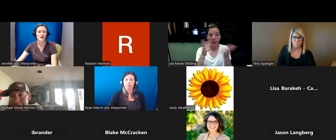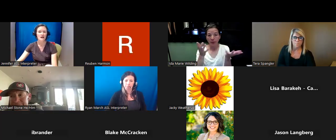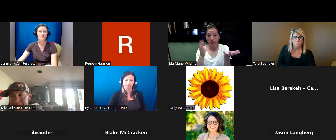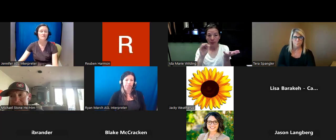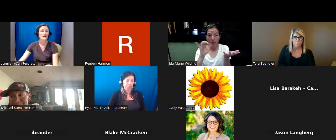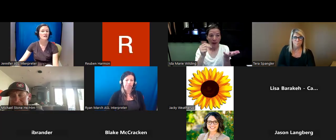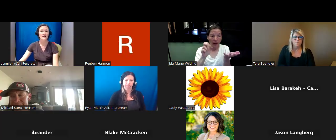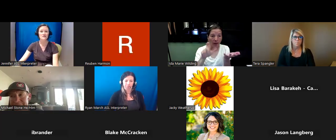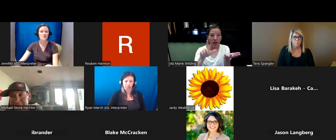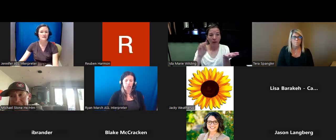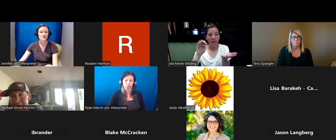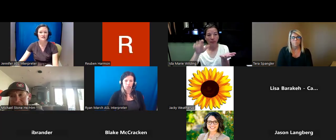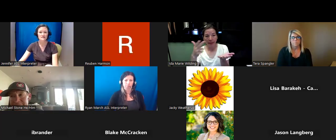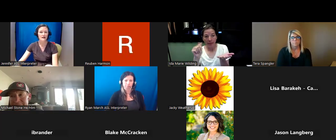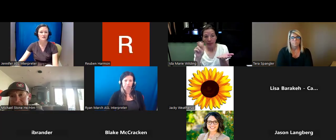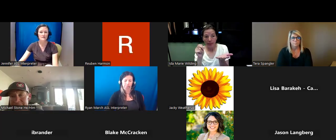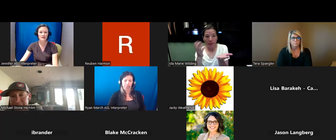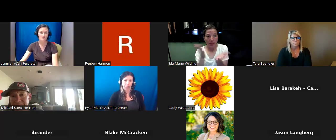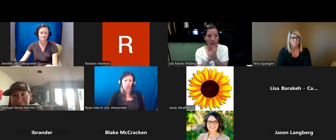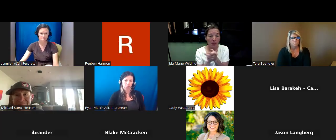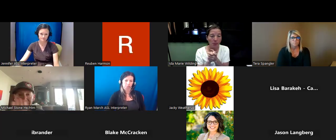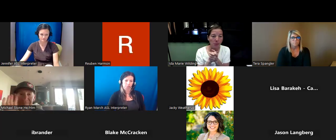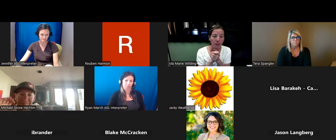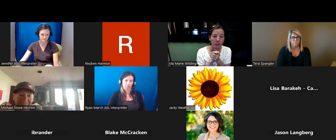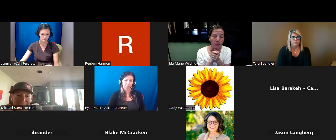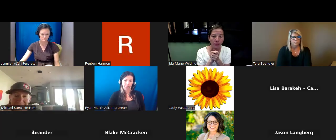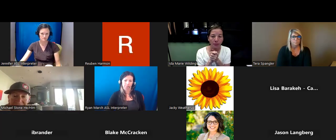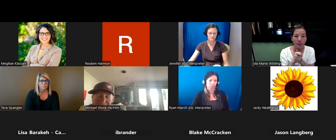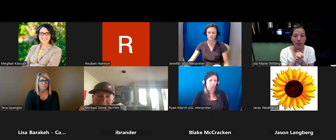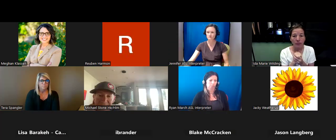right. Yep. Any thoughts or questions, Michael, Megan?